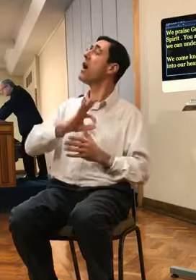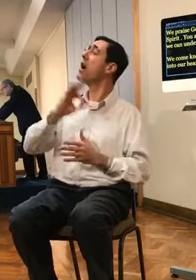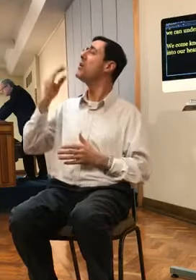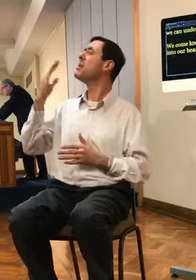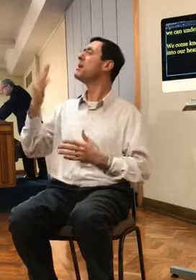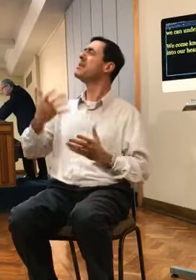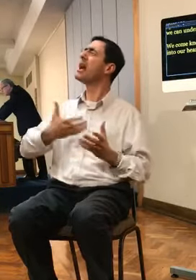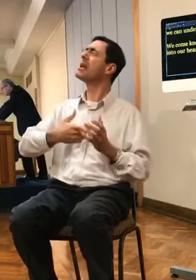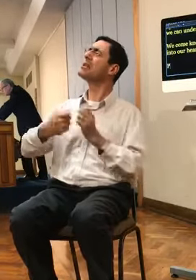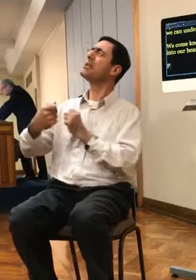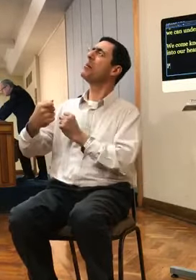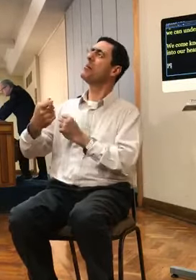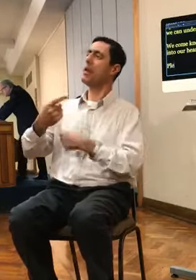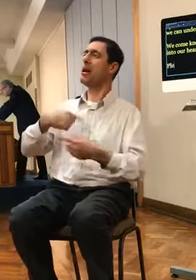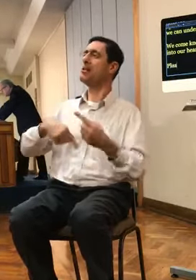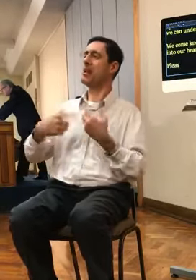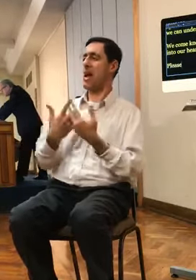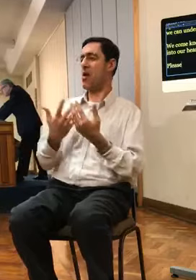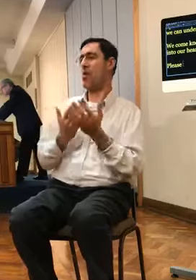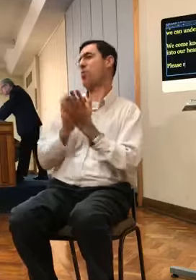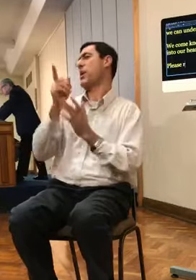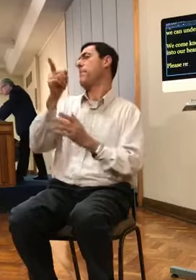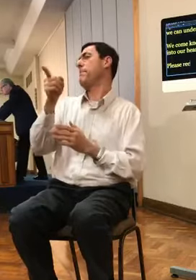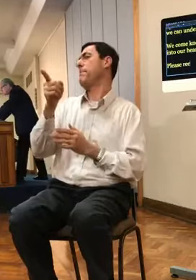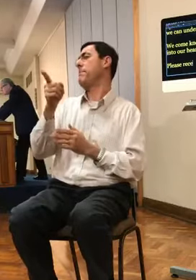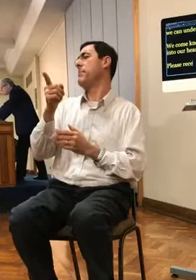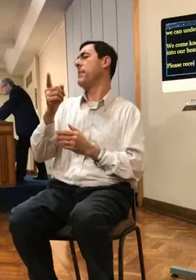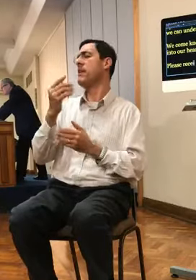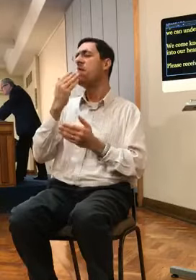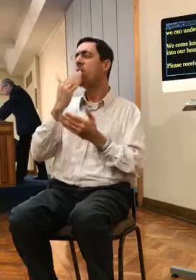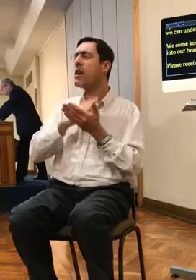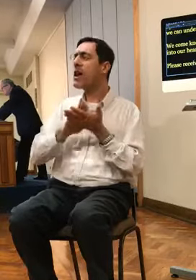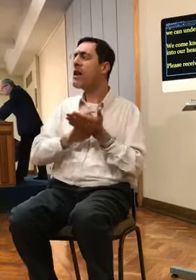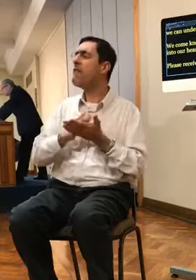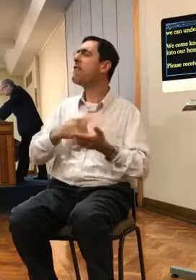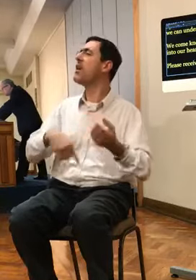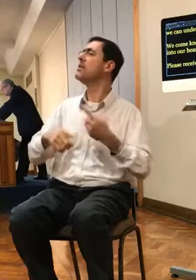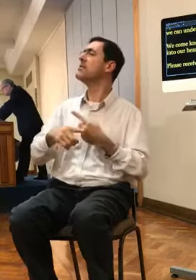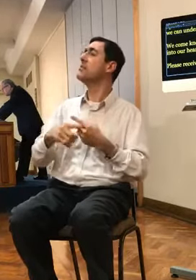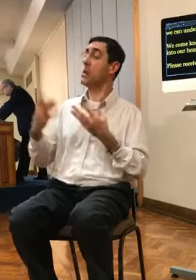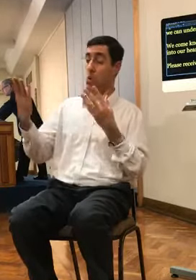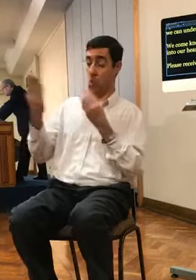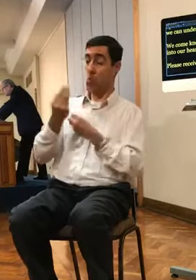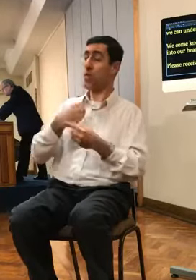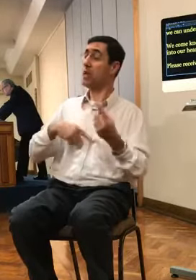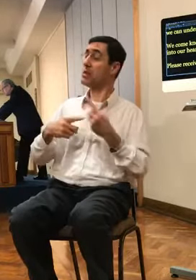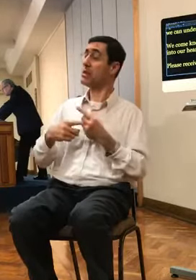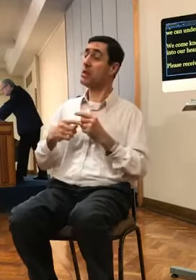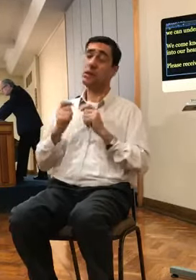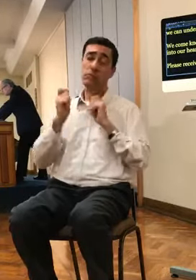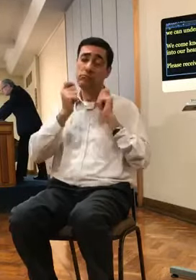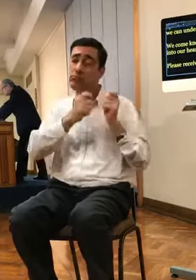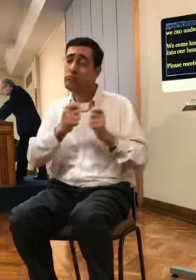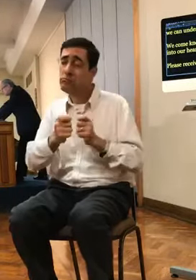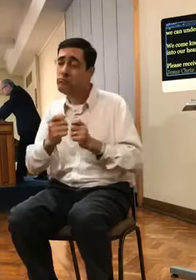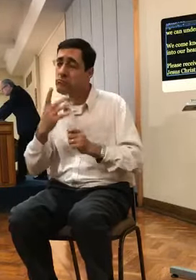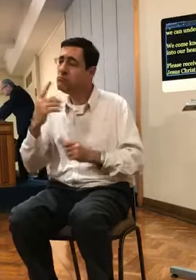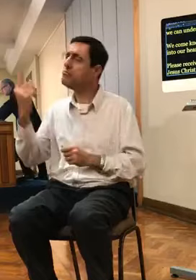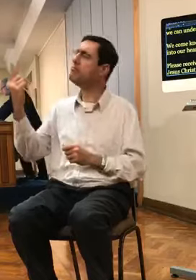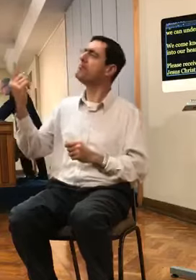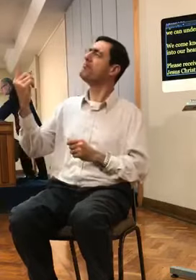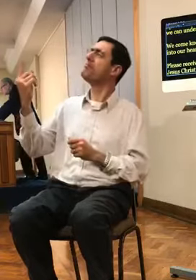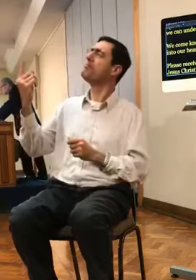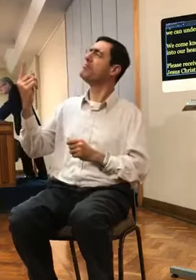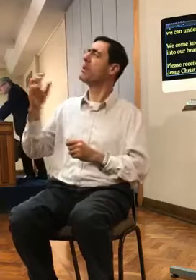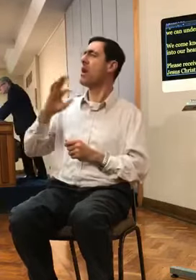and pardon and bless us and be with us and deal with us now. Lord, Lord, we pray that